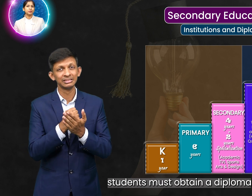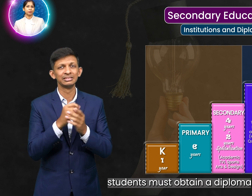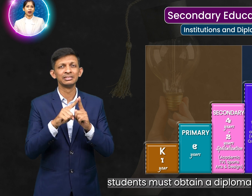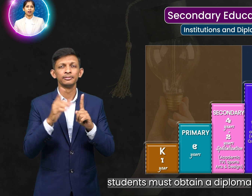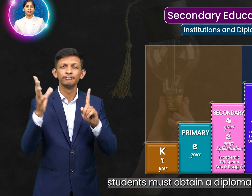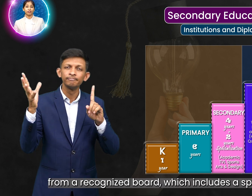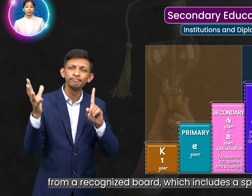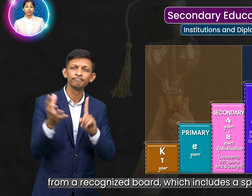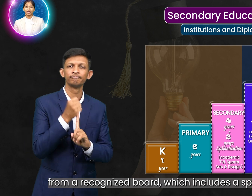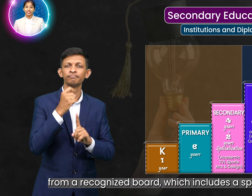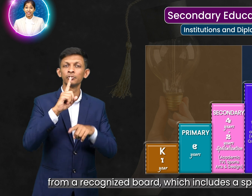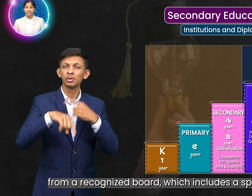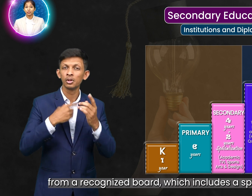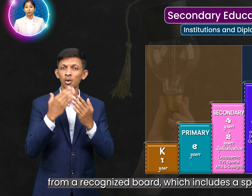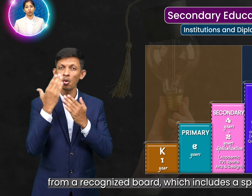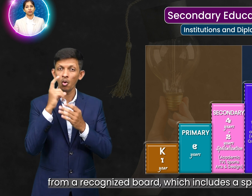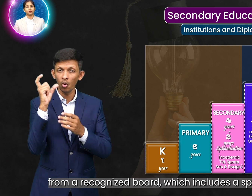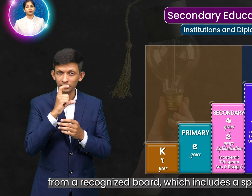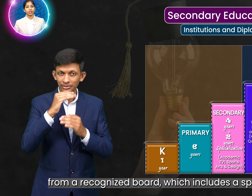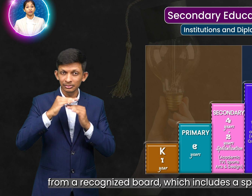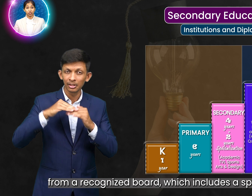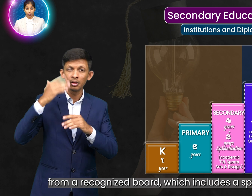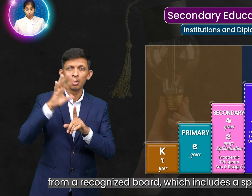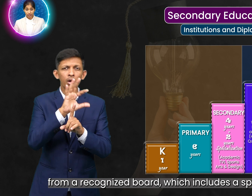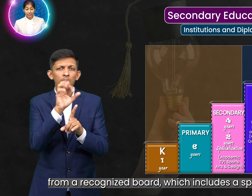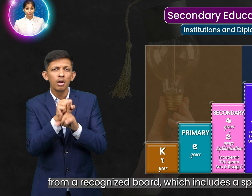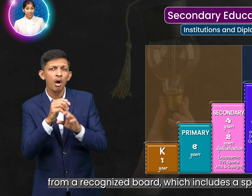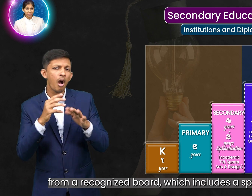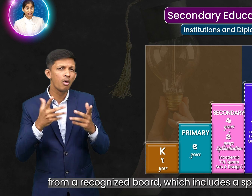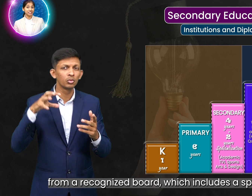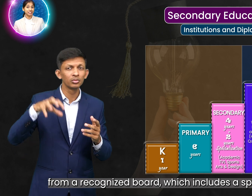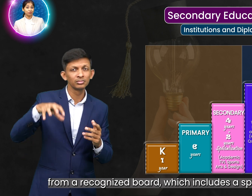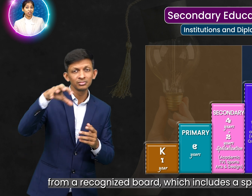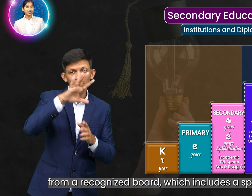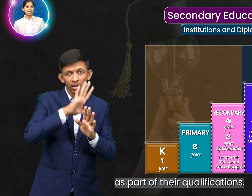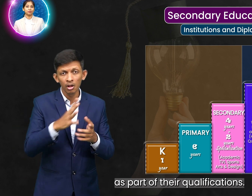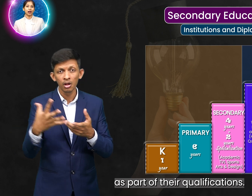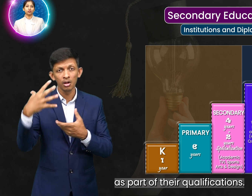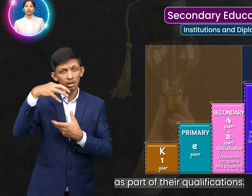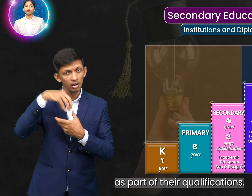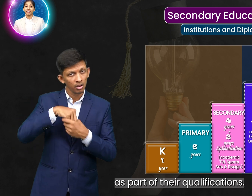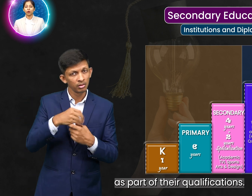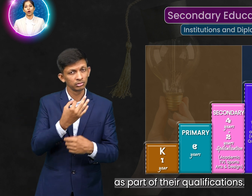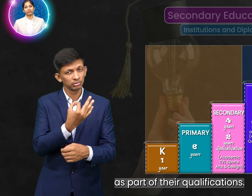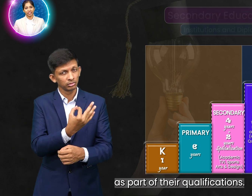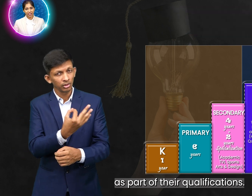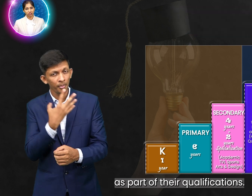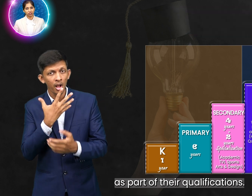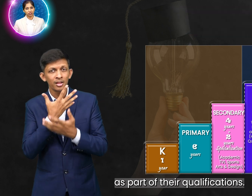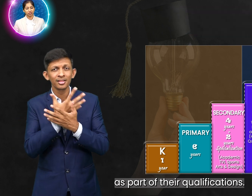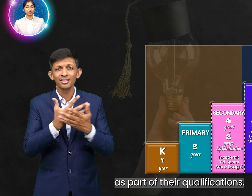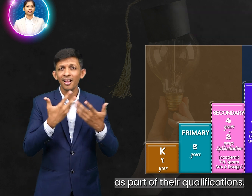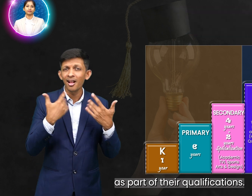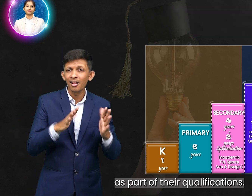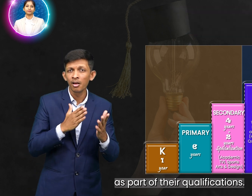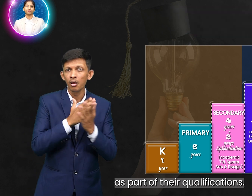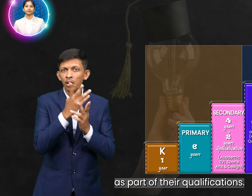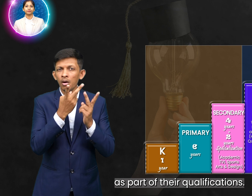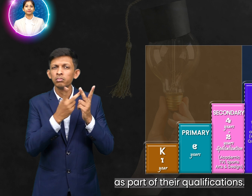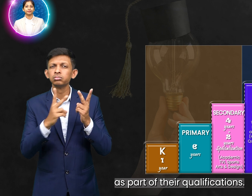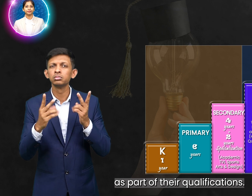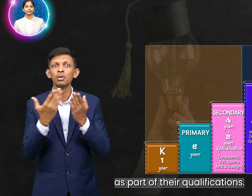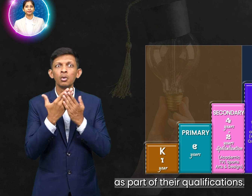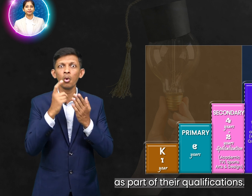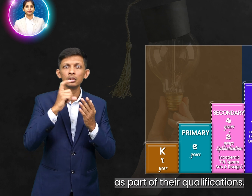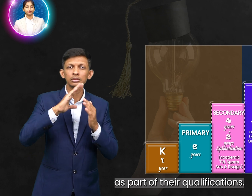a diploma from a recognized board, which includes a specific subject as part of their qualifications.